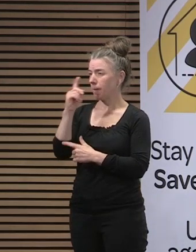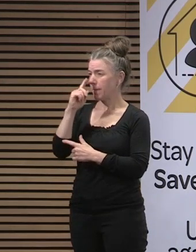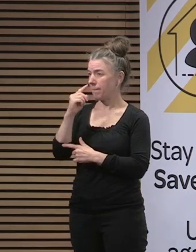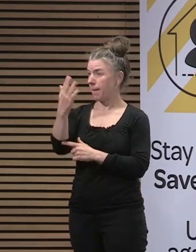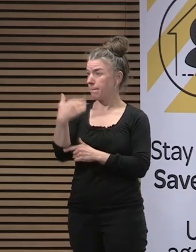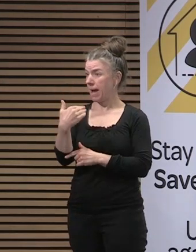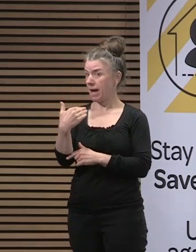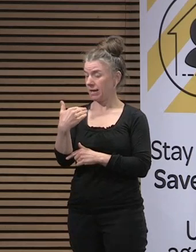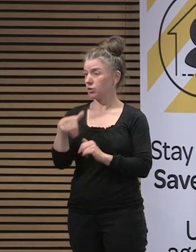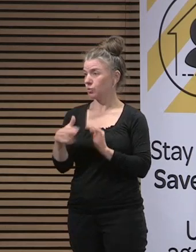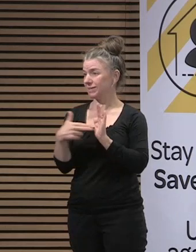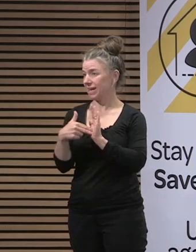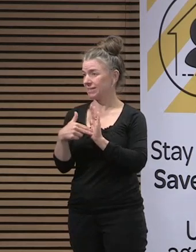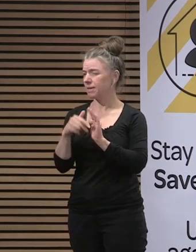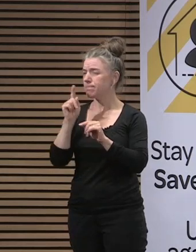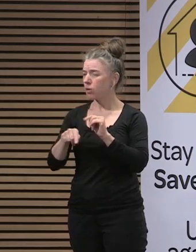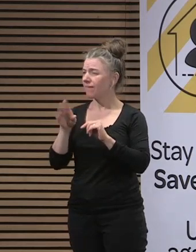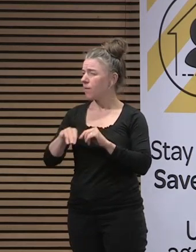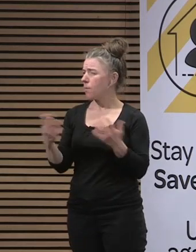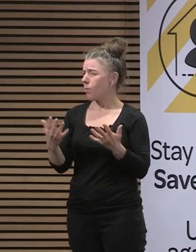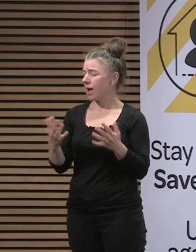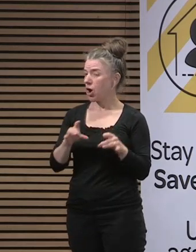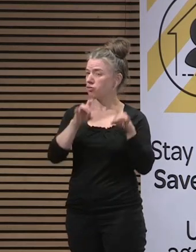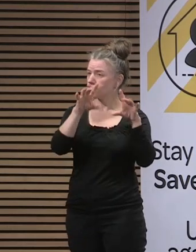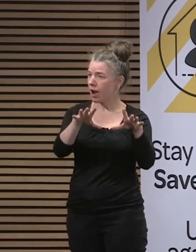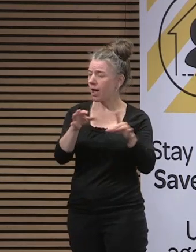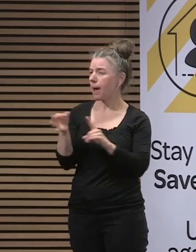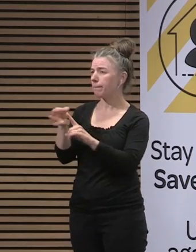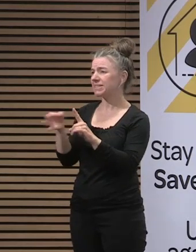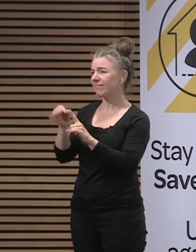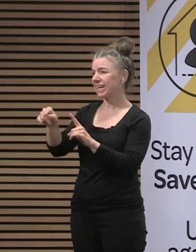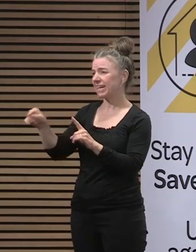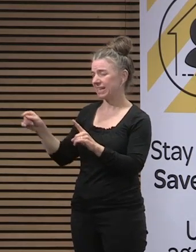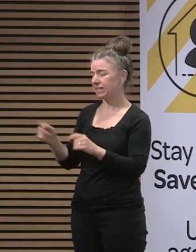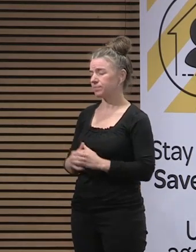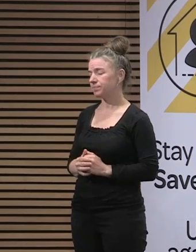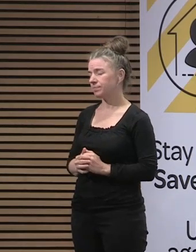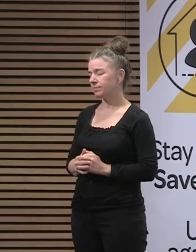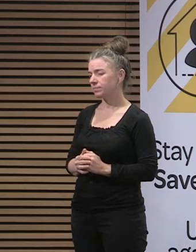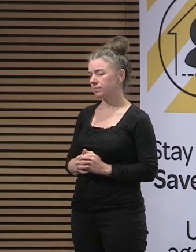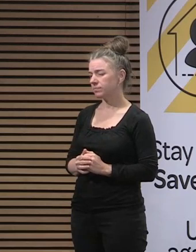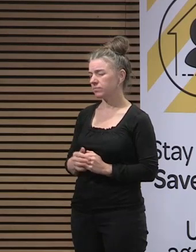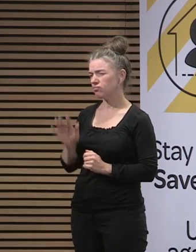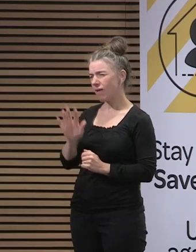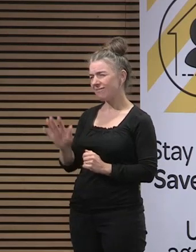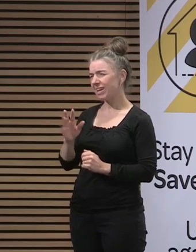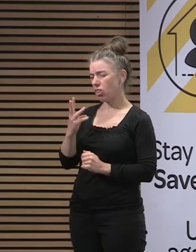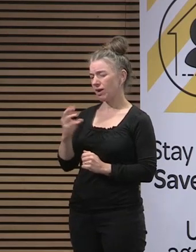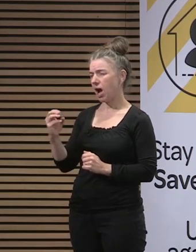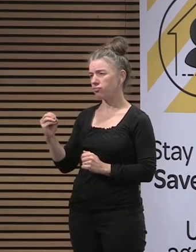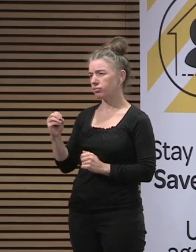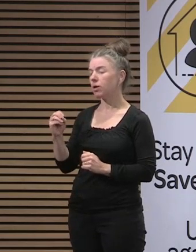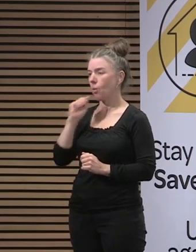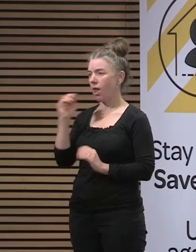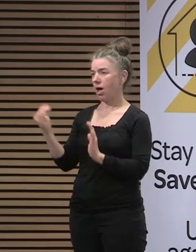in the country, primarily from Australia and the Pacific, and it's expected that roughly 300 will arrive